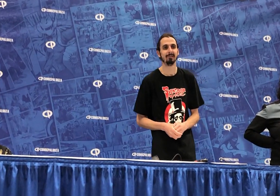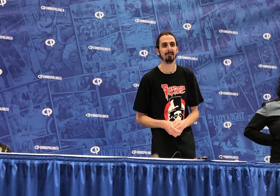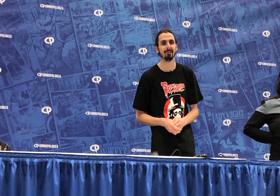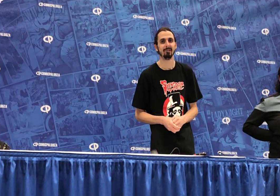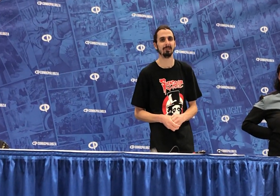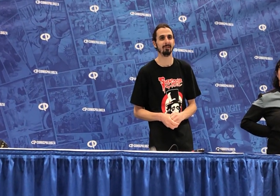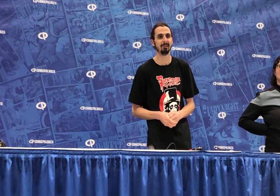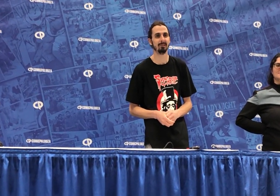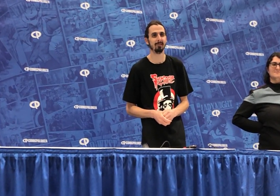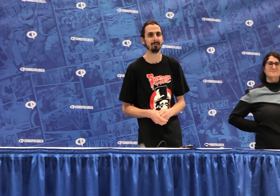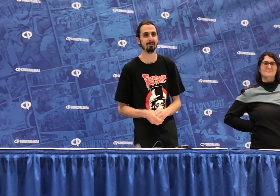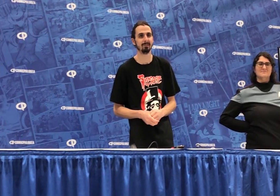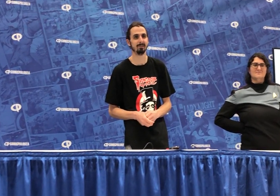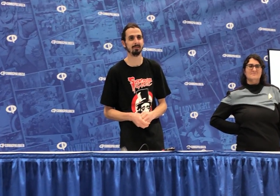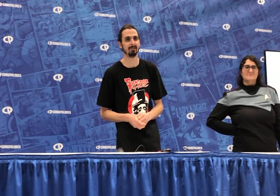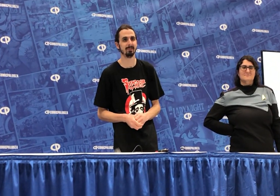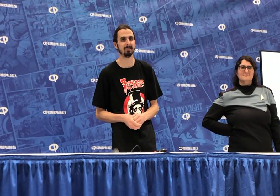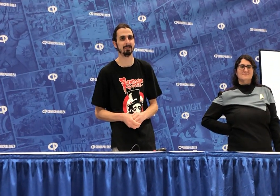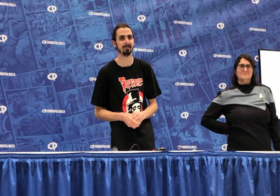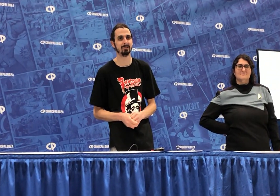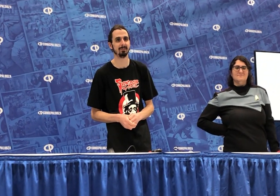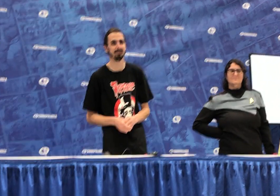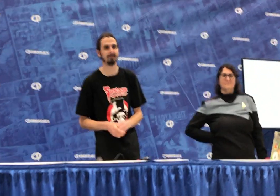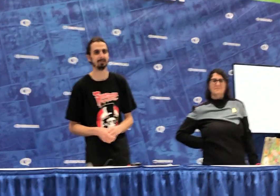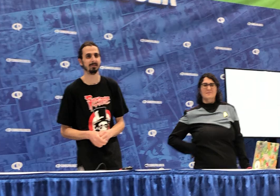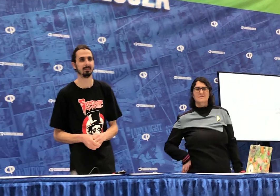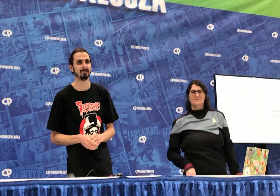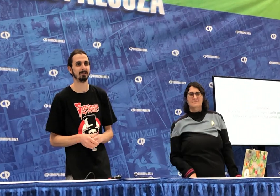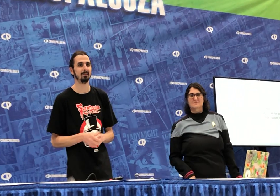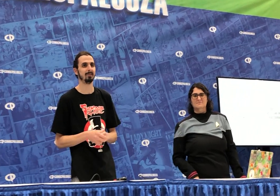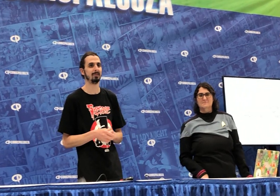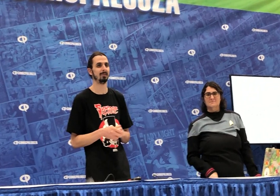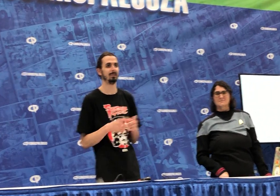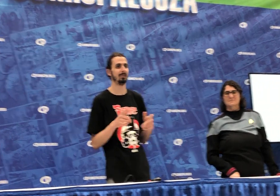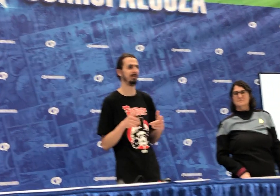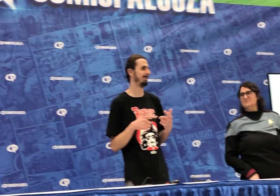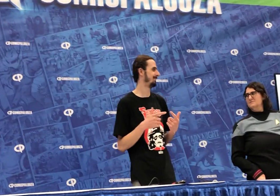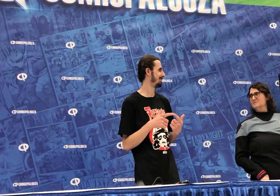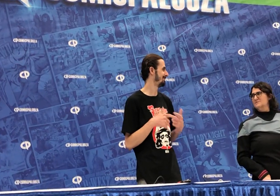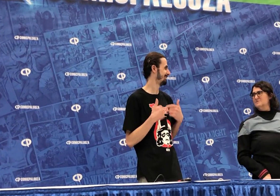Oh, okay. So how do you actually sign live action? Because we saw animation, but how do you sign live action?